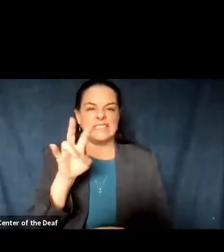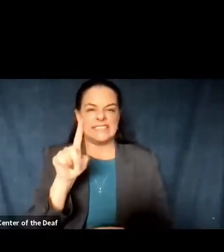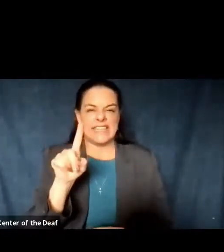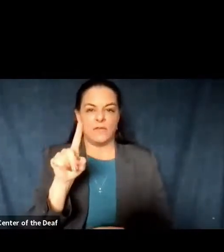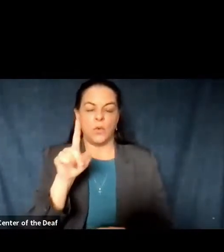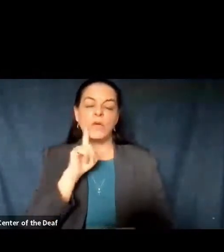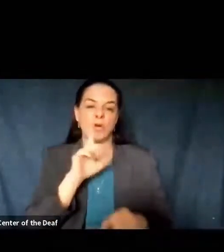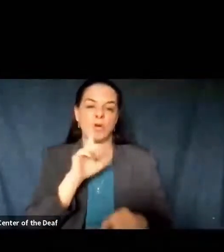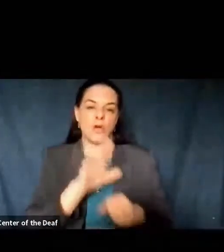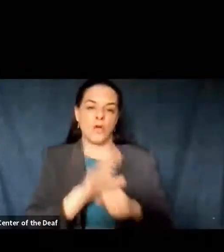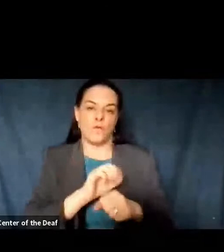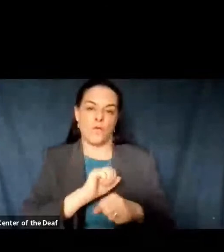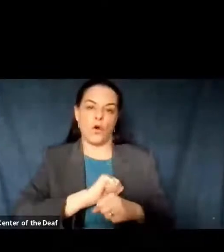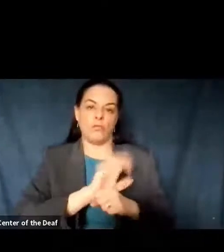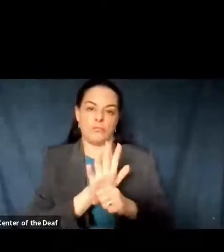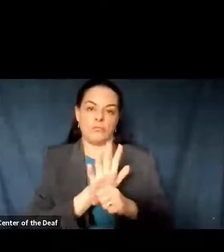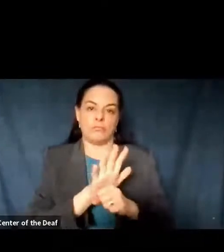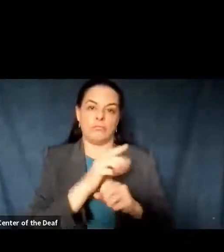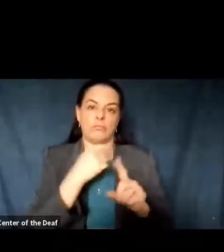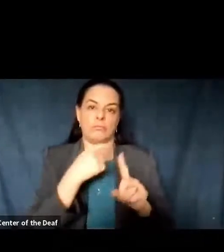report.